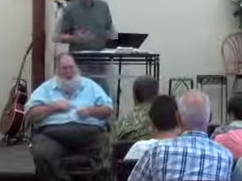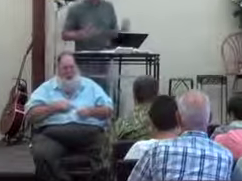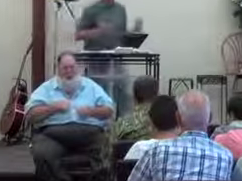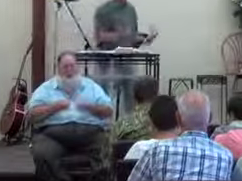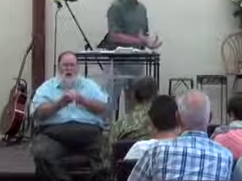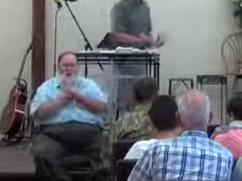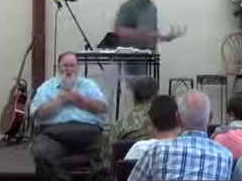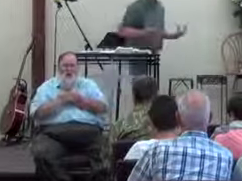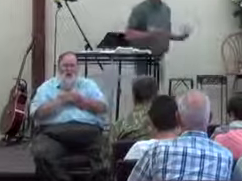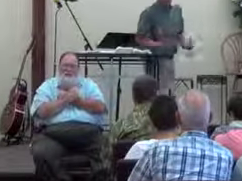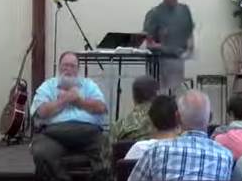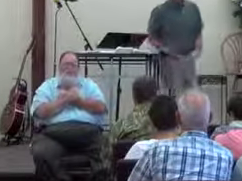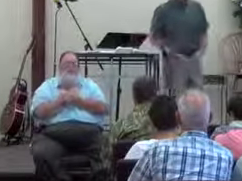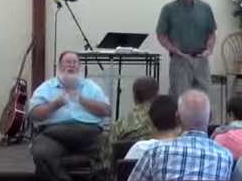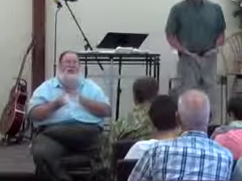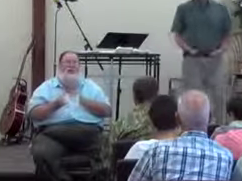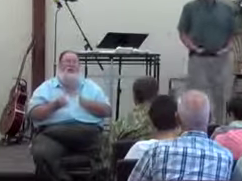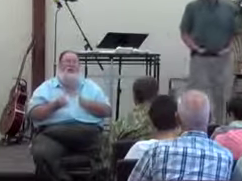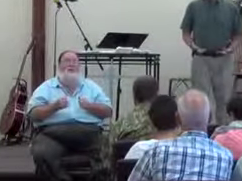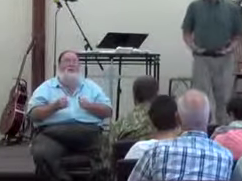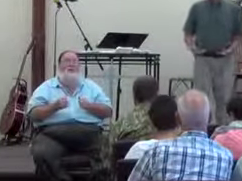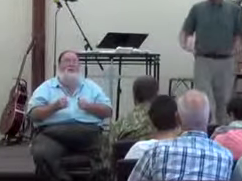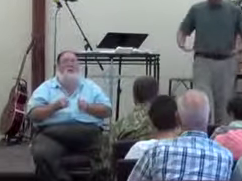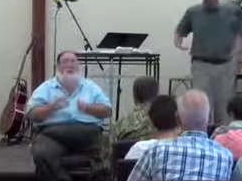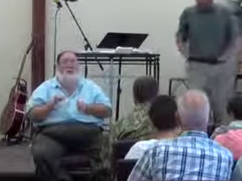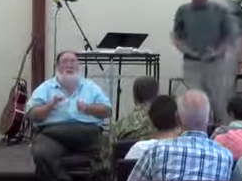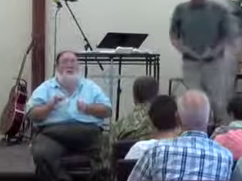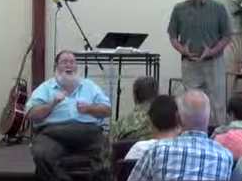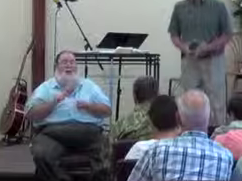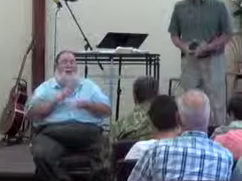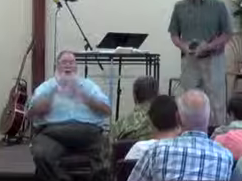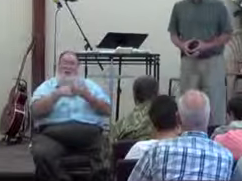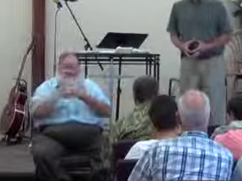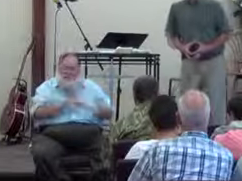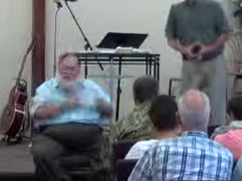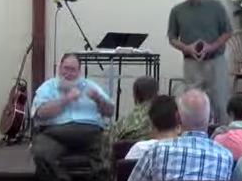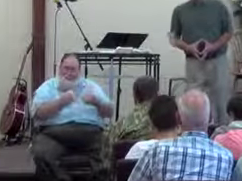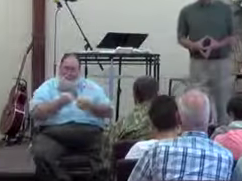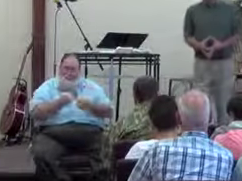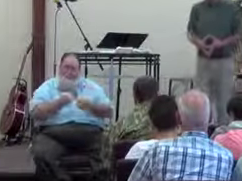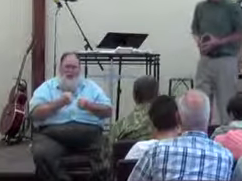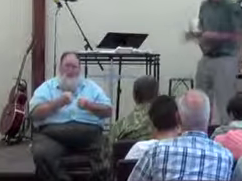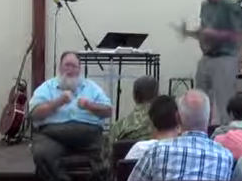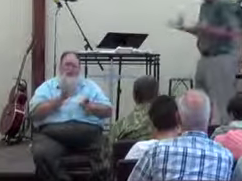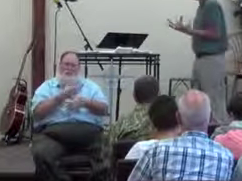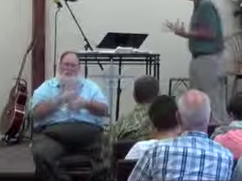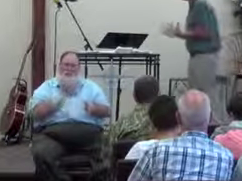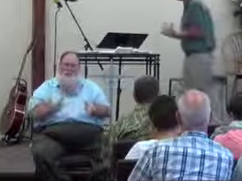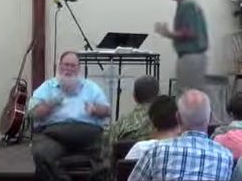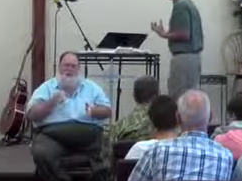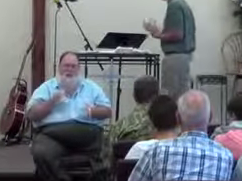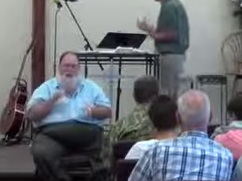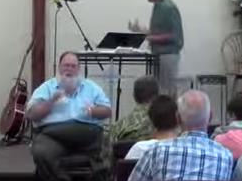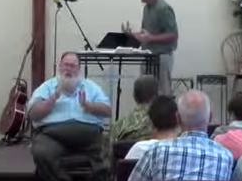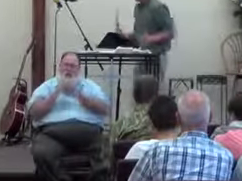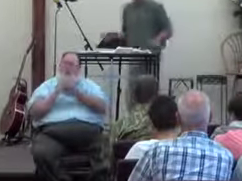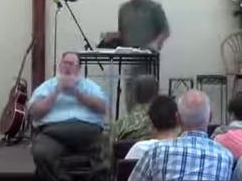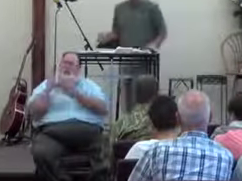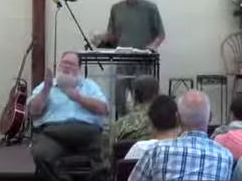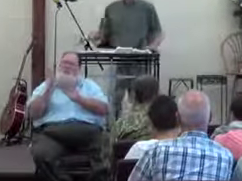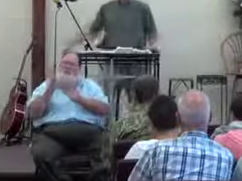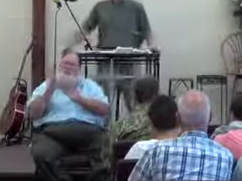an almighty creator. And we need to praise him. And some of us, we've grown